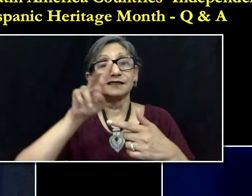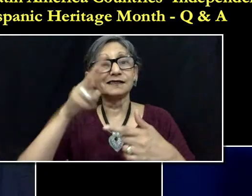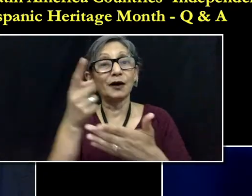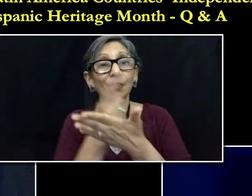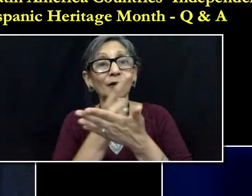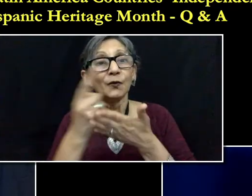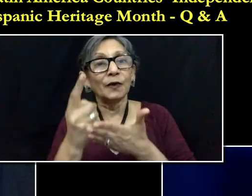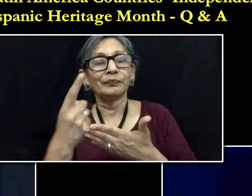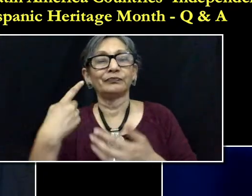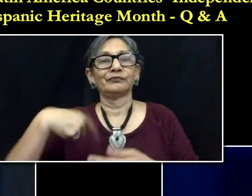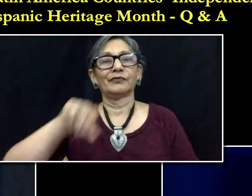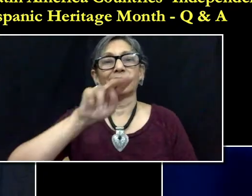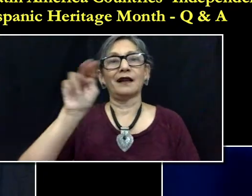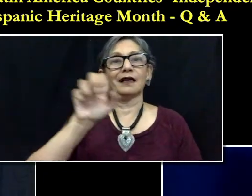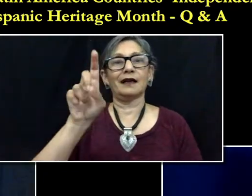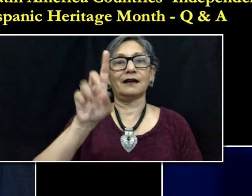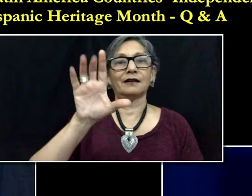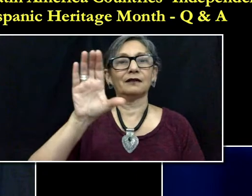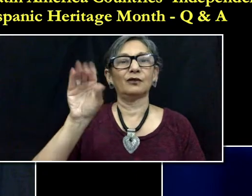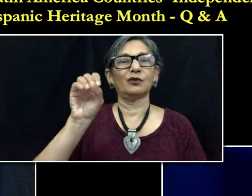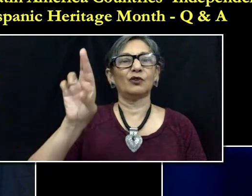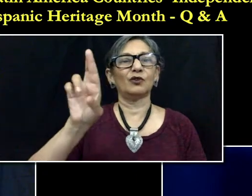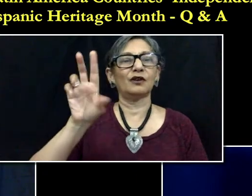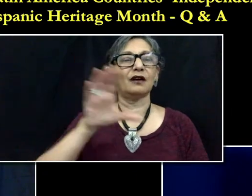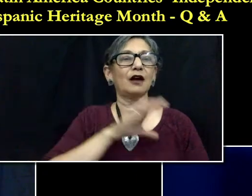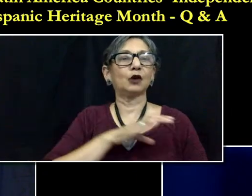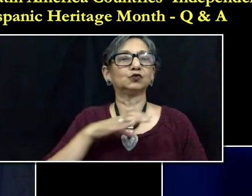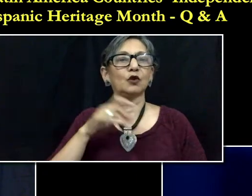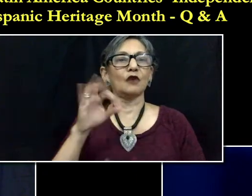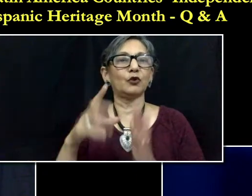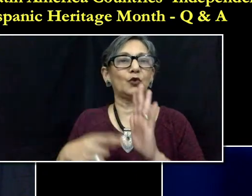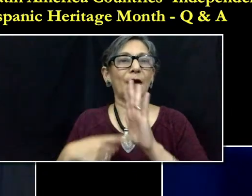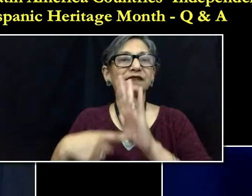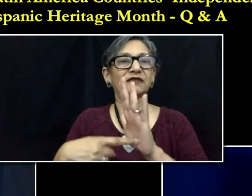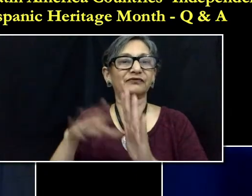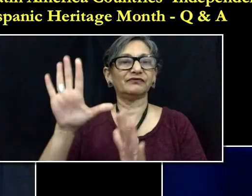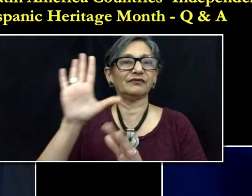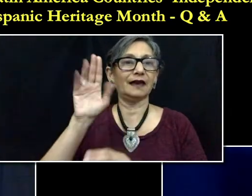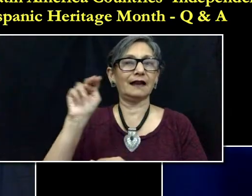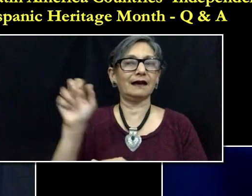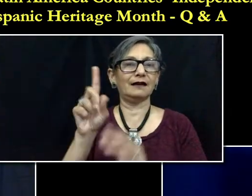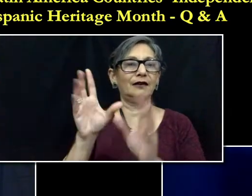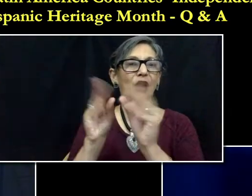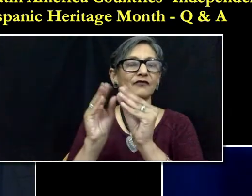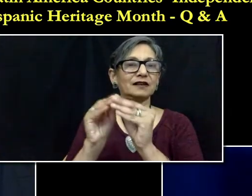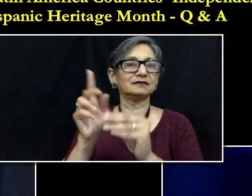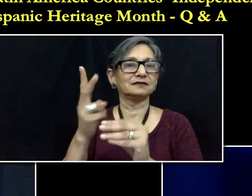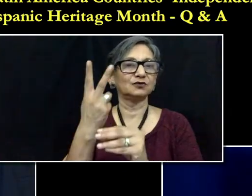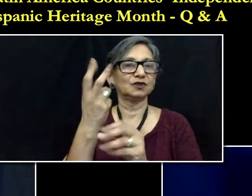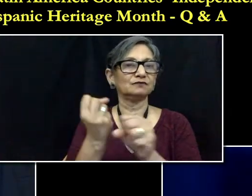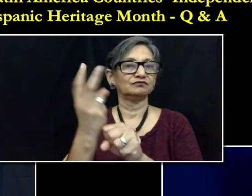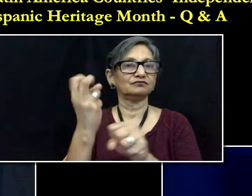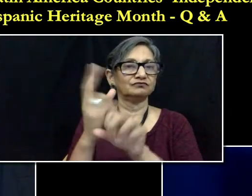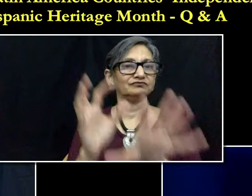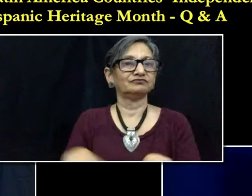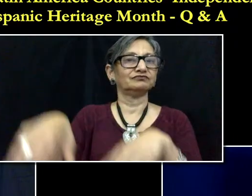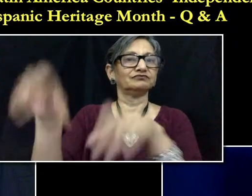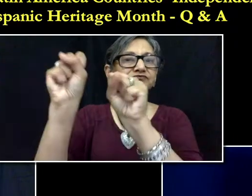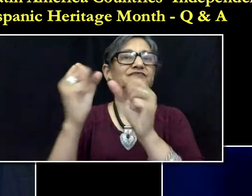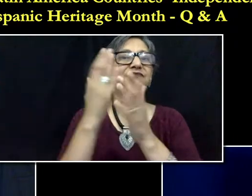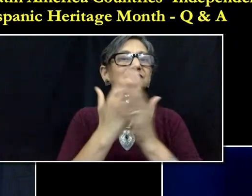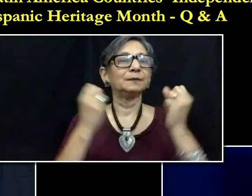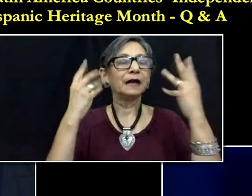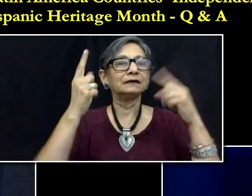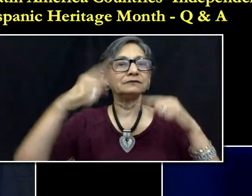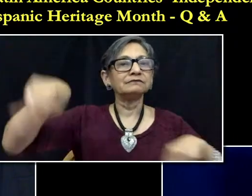council. And the second week, the CAD Council of Representatives at